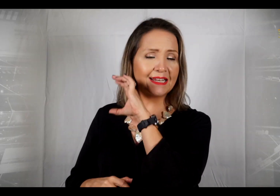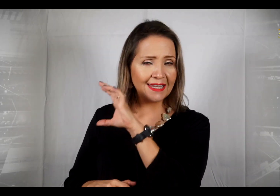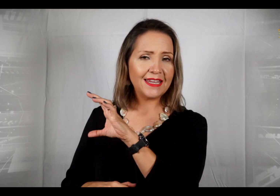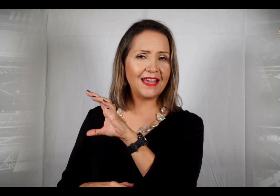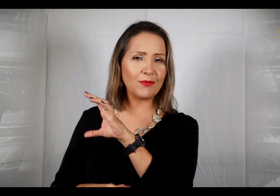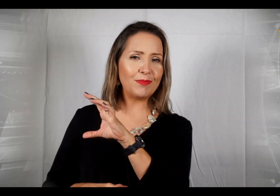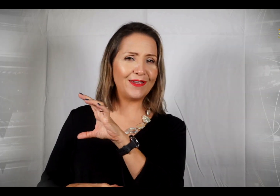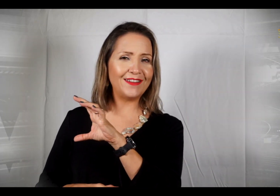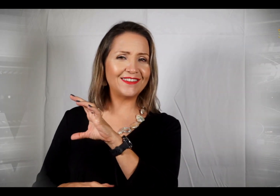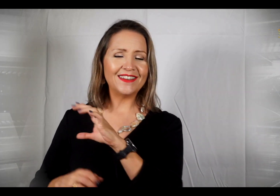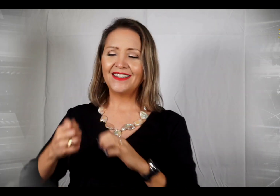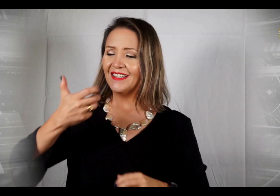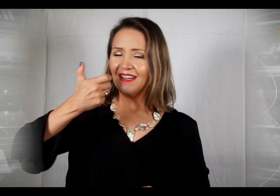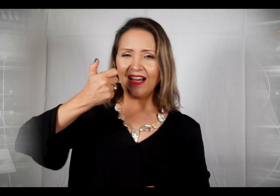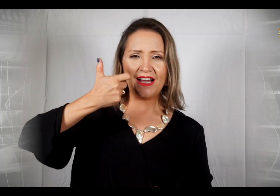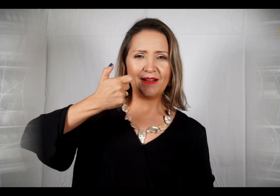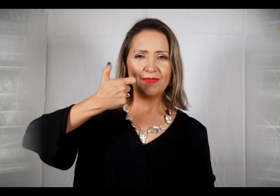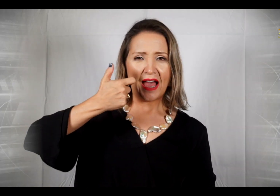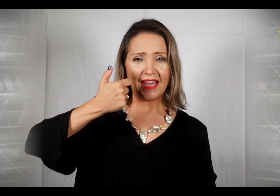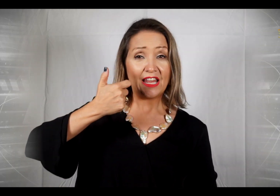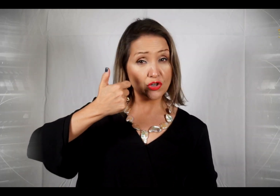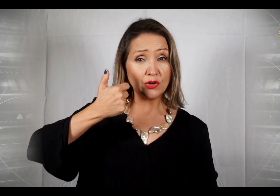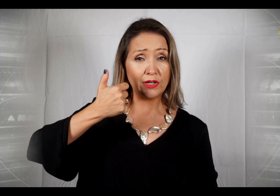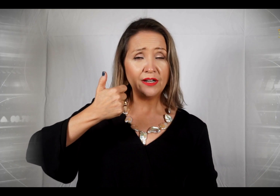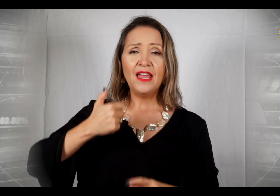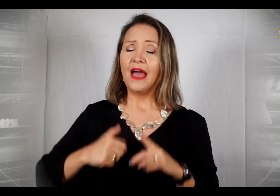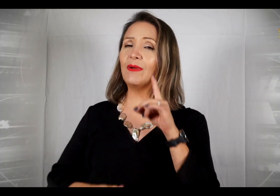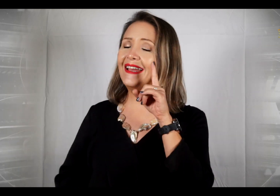clean, I repeat, eyelash curler. And when I say